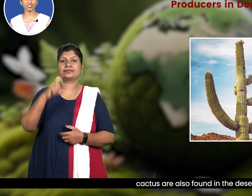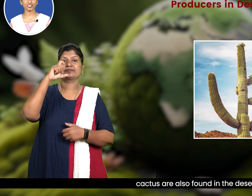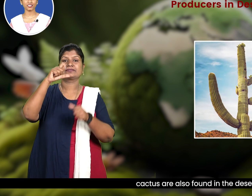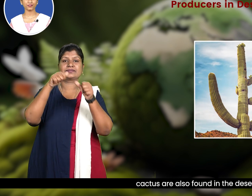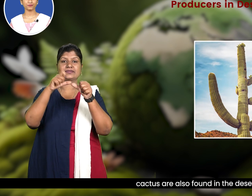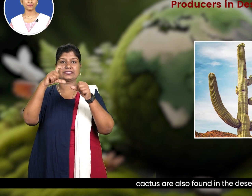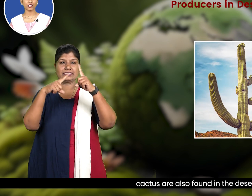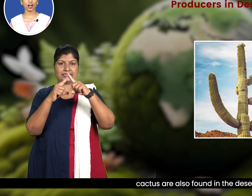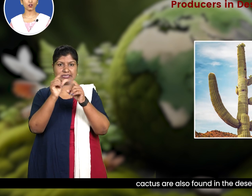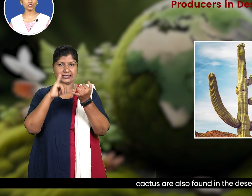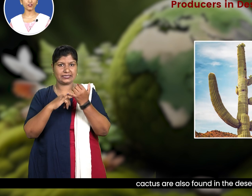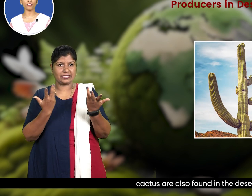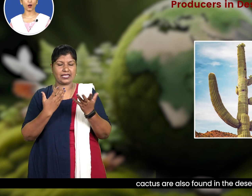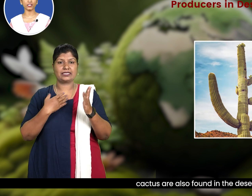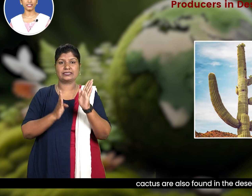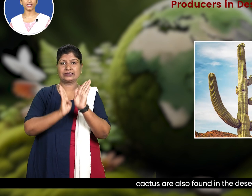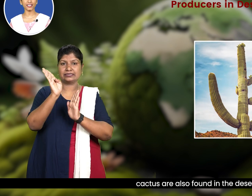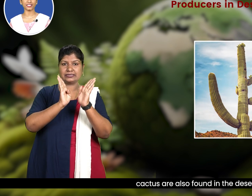cactus are also found in the desert.